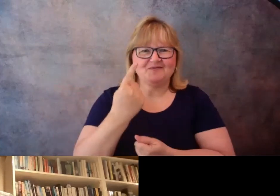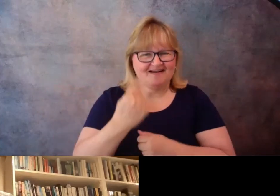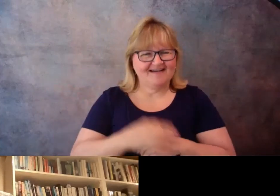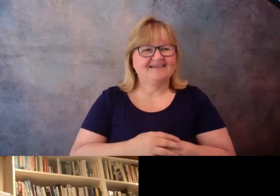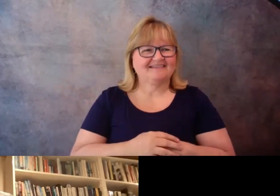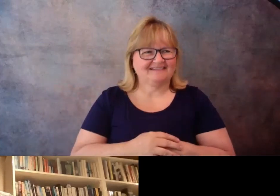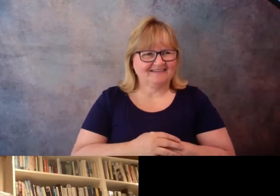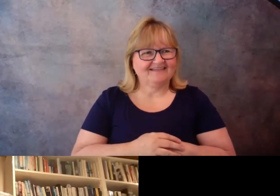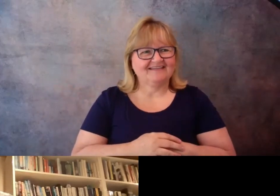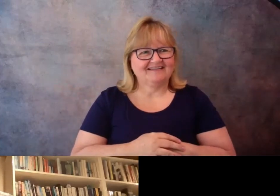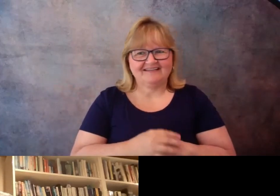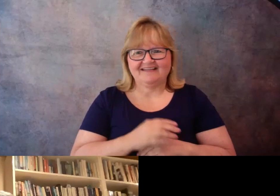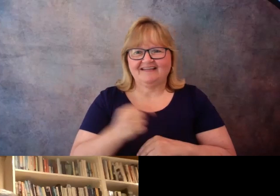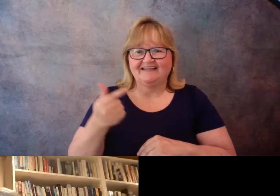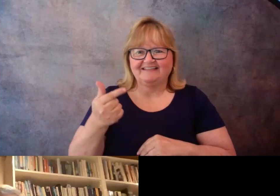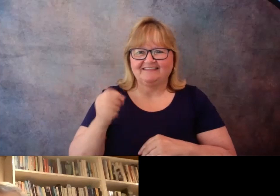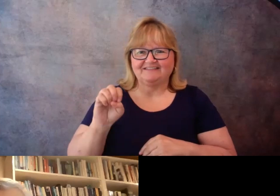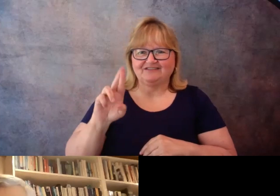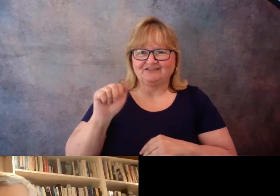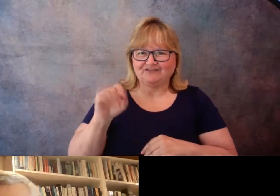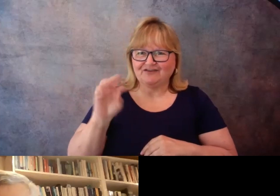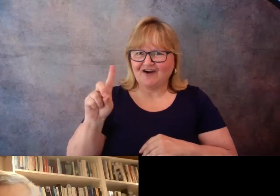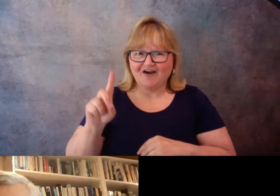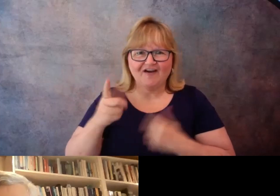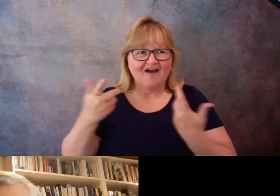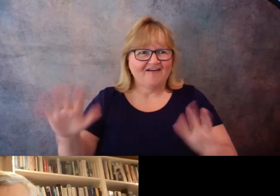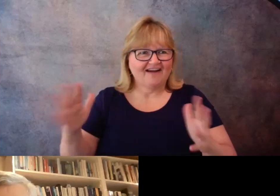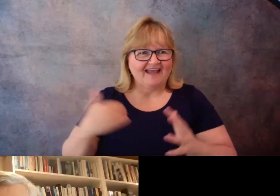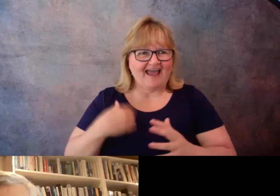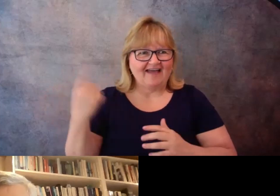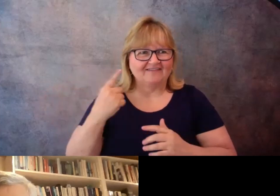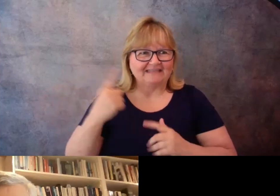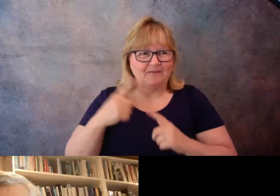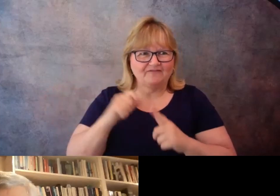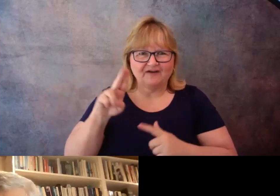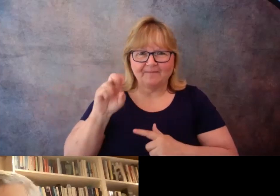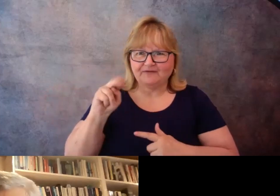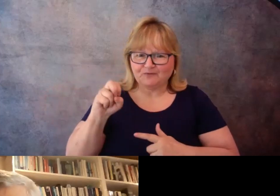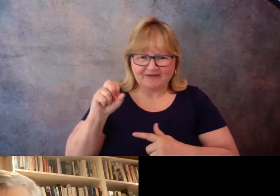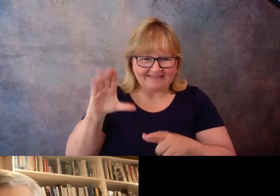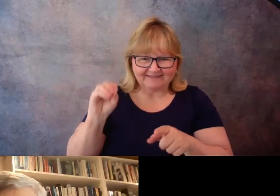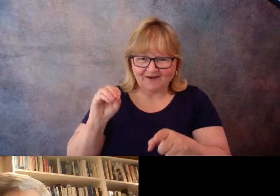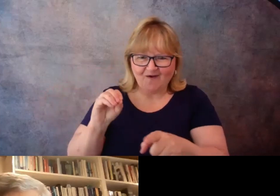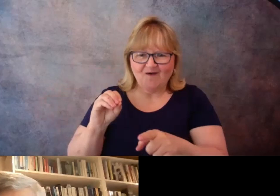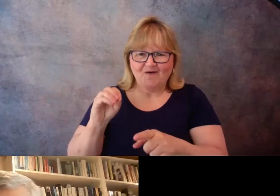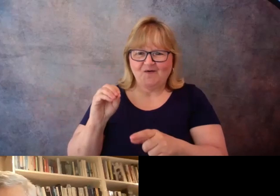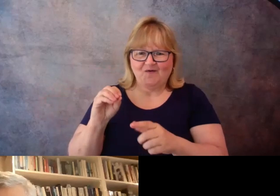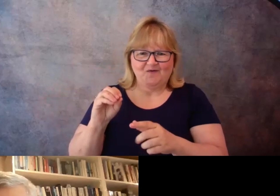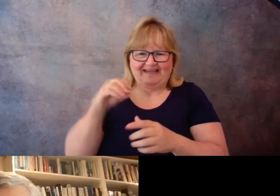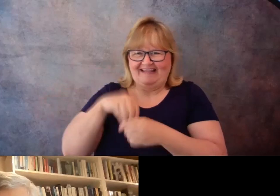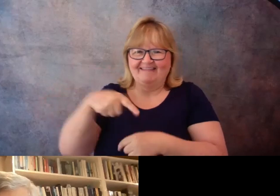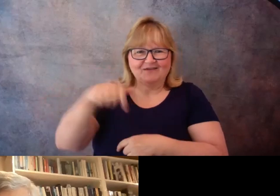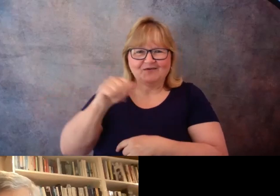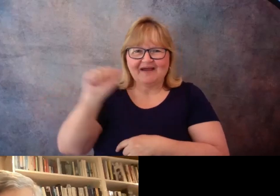And Gerard, you already have somebody from UNESCO. Catherine Carty is saying hello to you in the question and answer. So